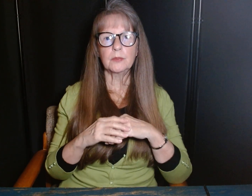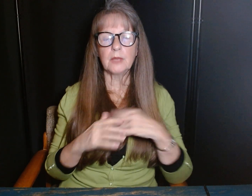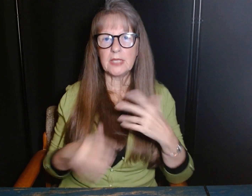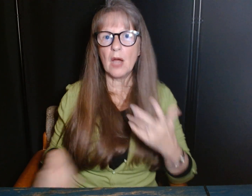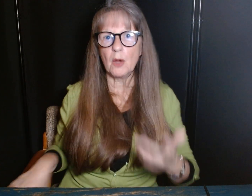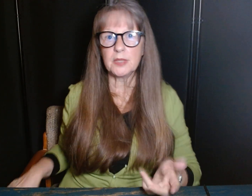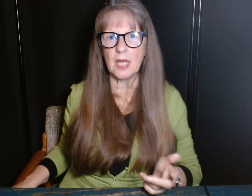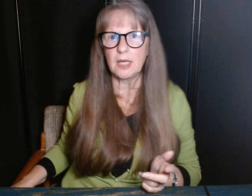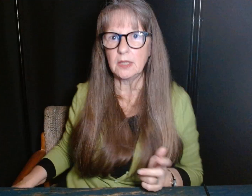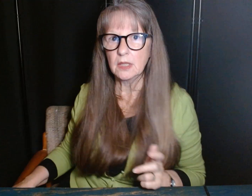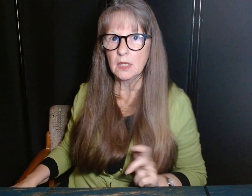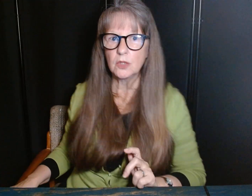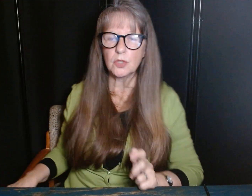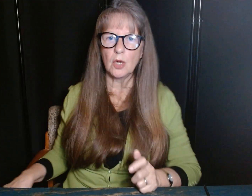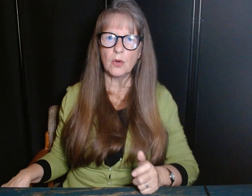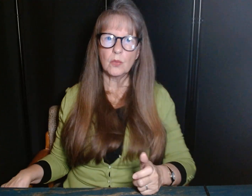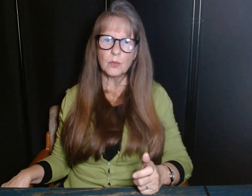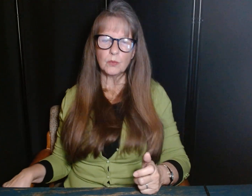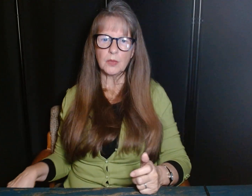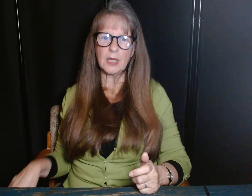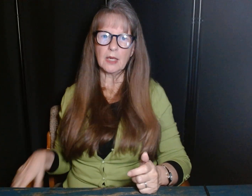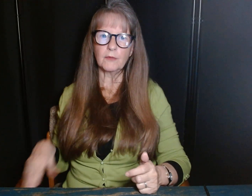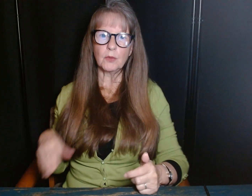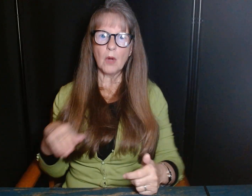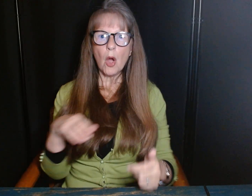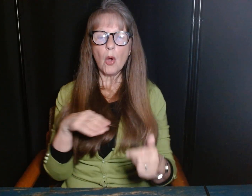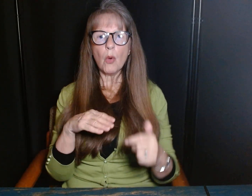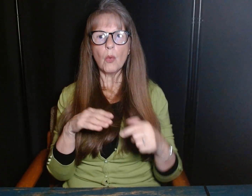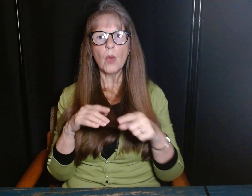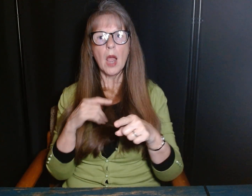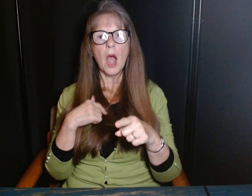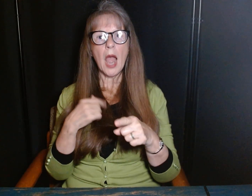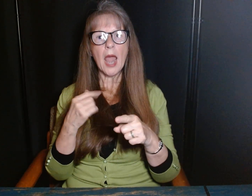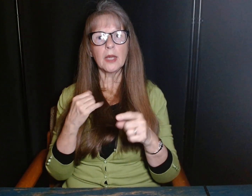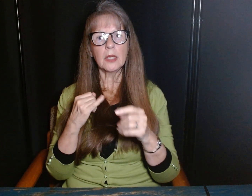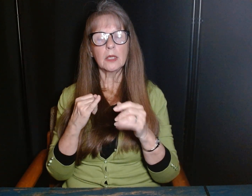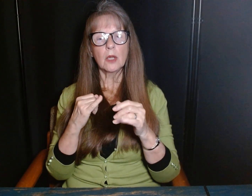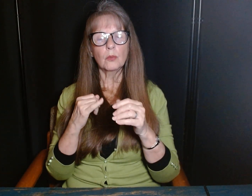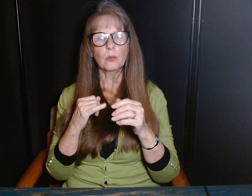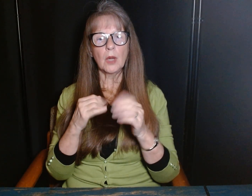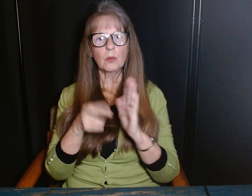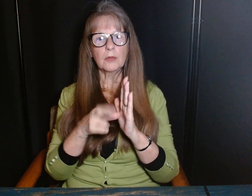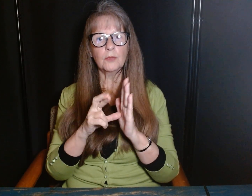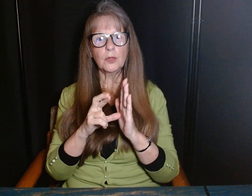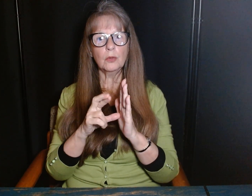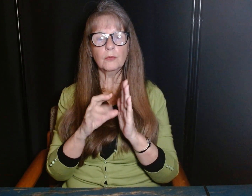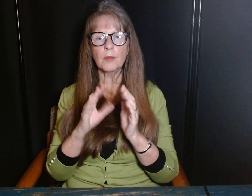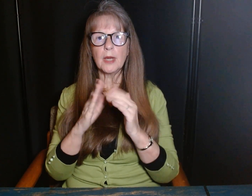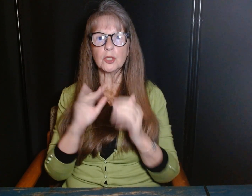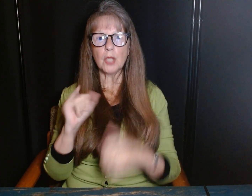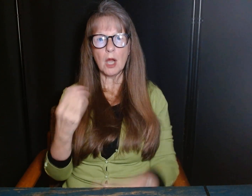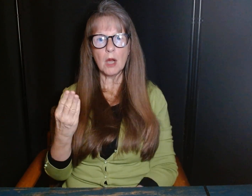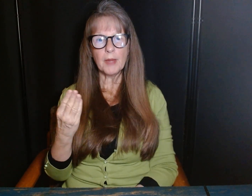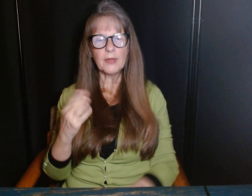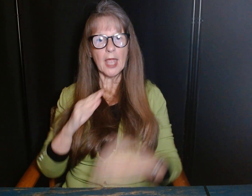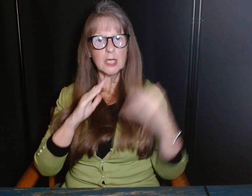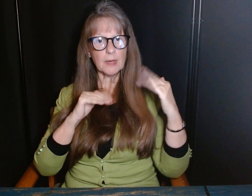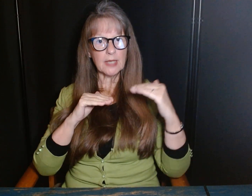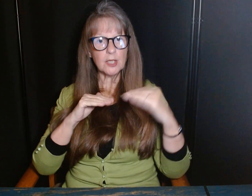That's how I would sign it. So, and if you go, oh, I had a review for my job and the expectations